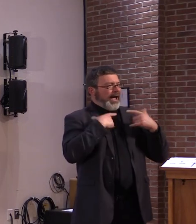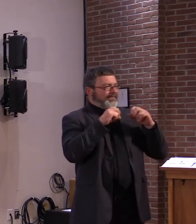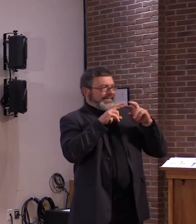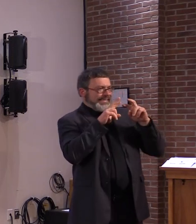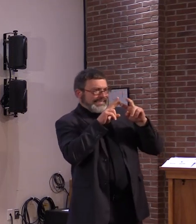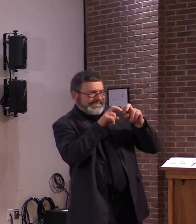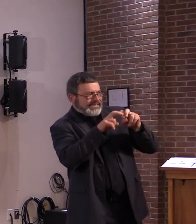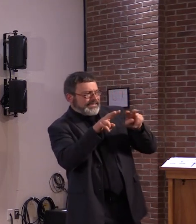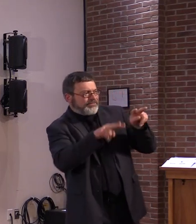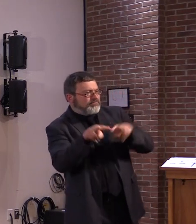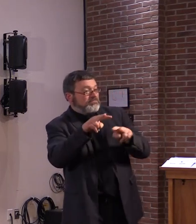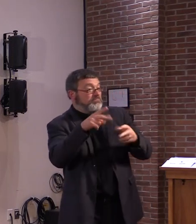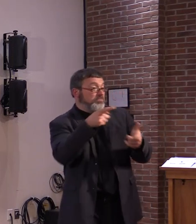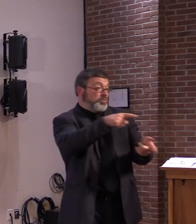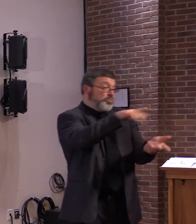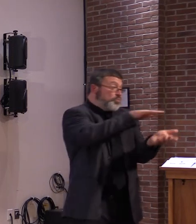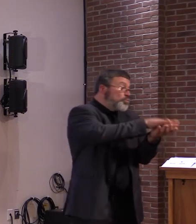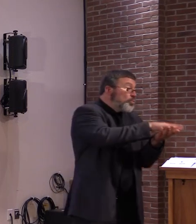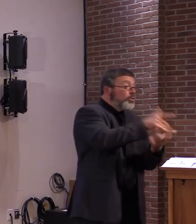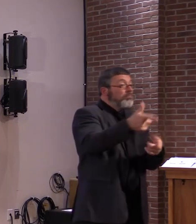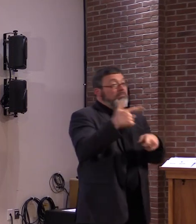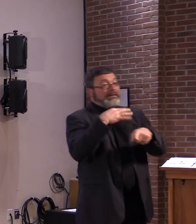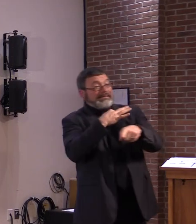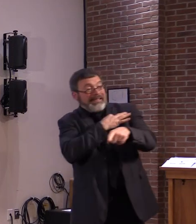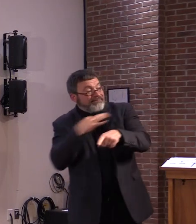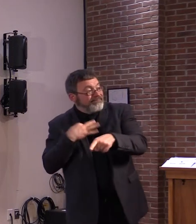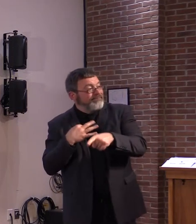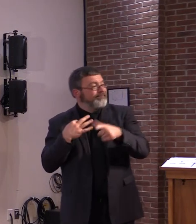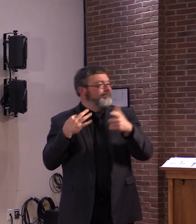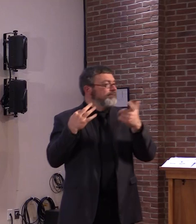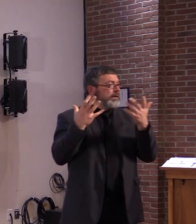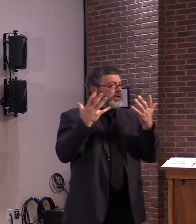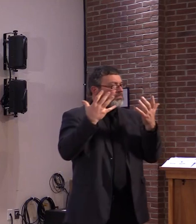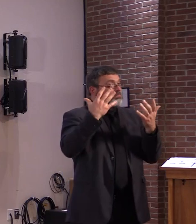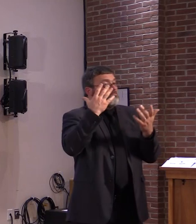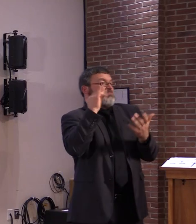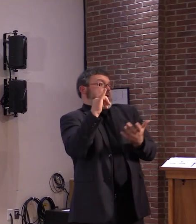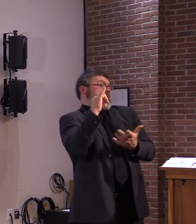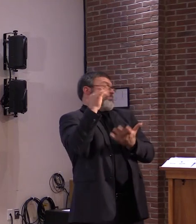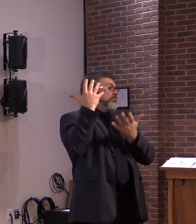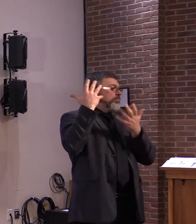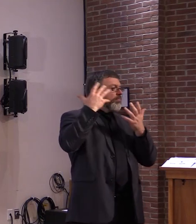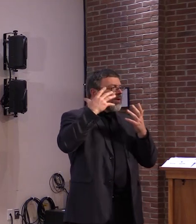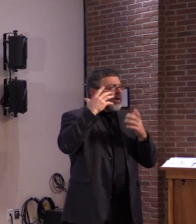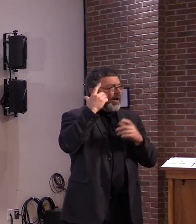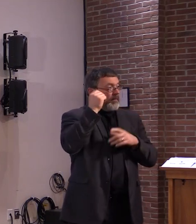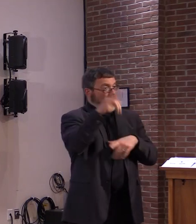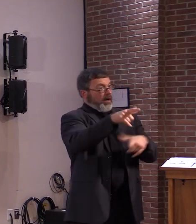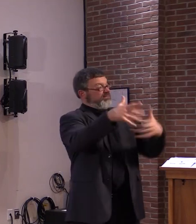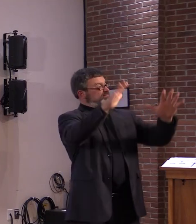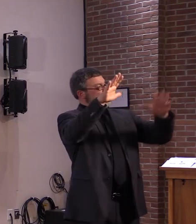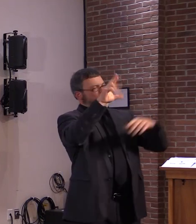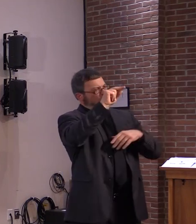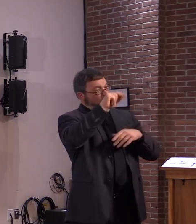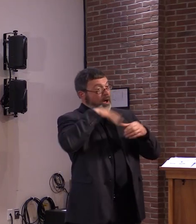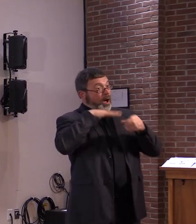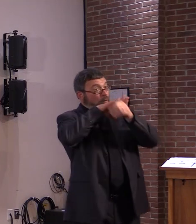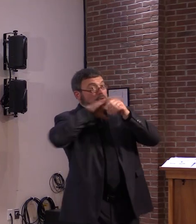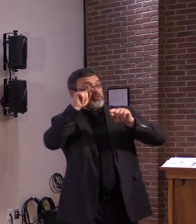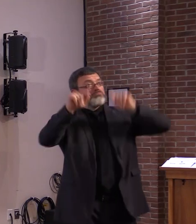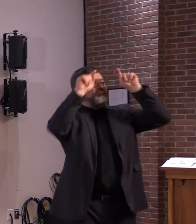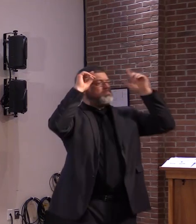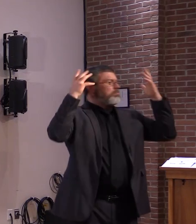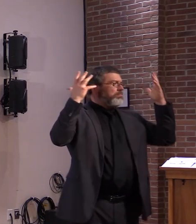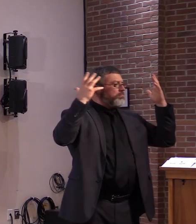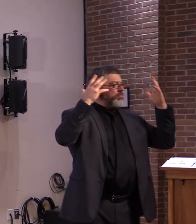school staff and employees, for example, it wouldn't be just regional. We would probably do it system-wide as